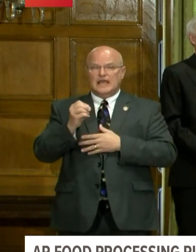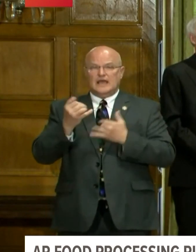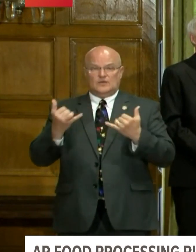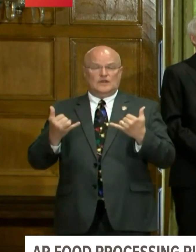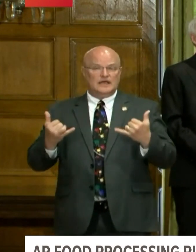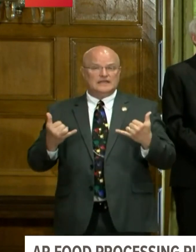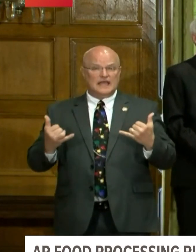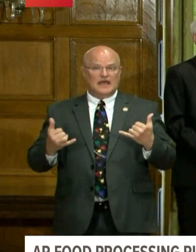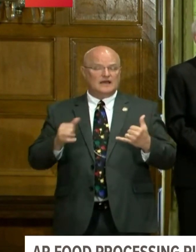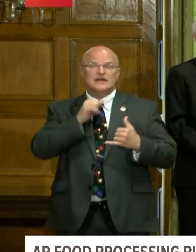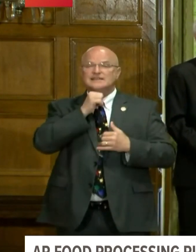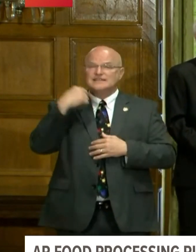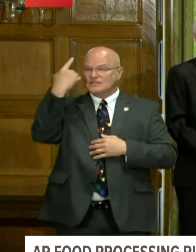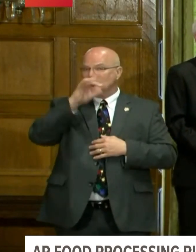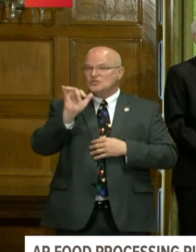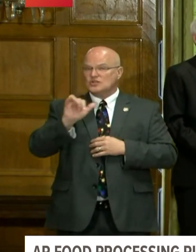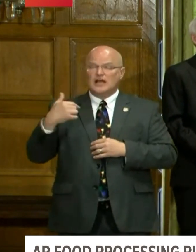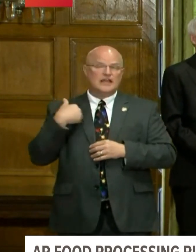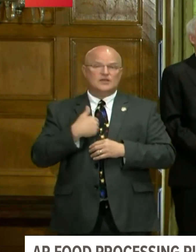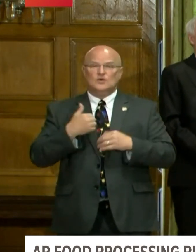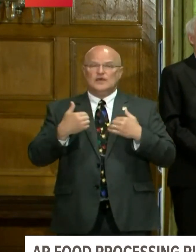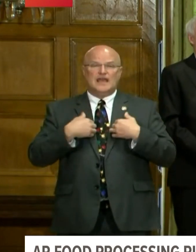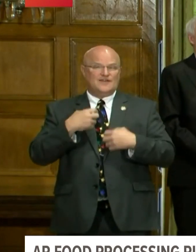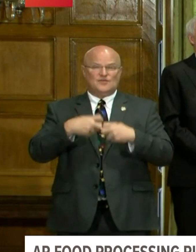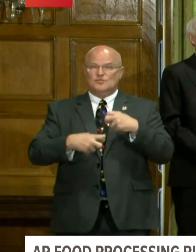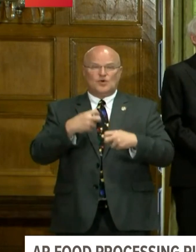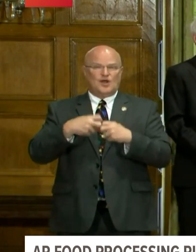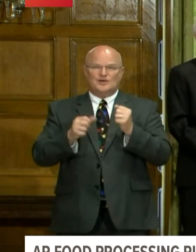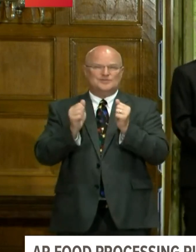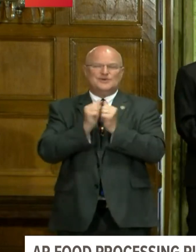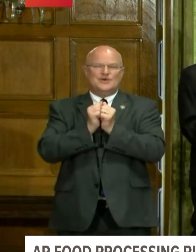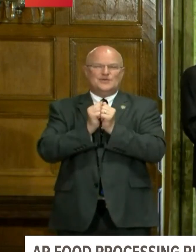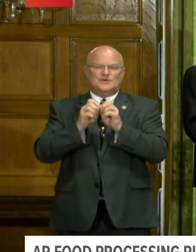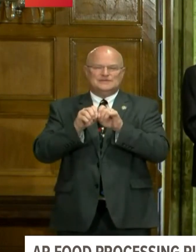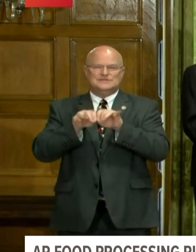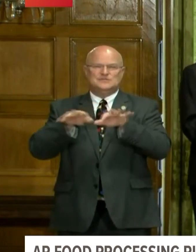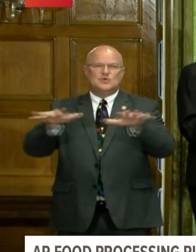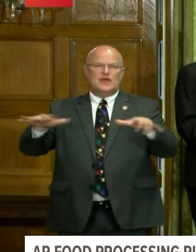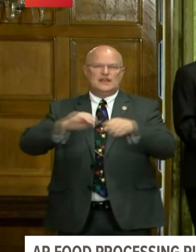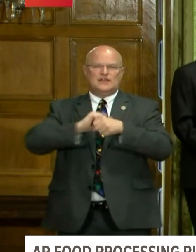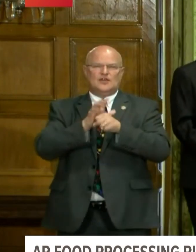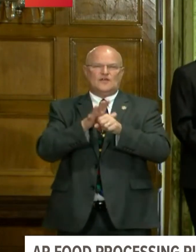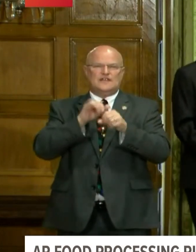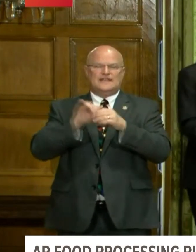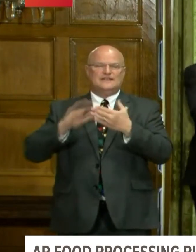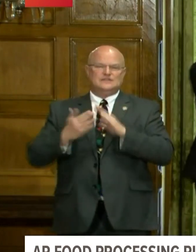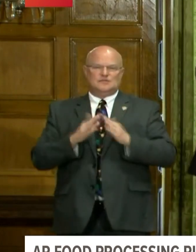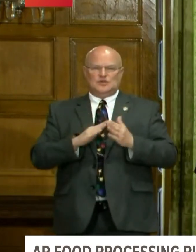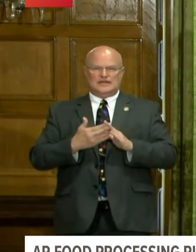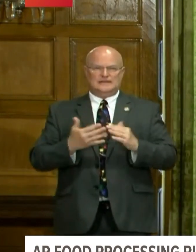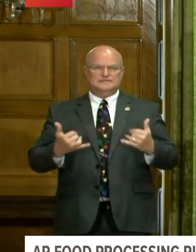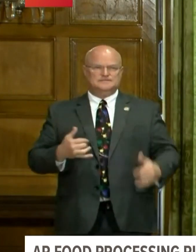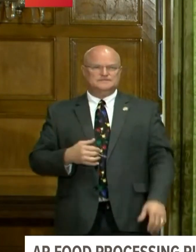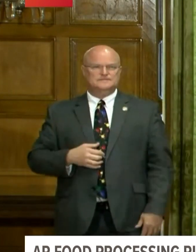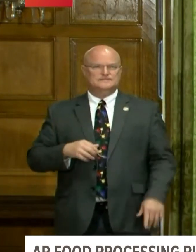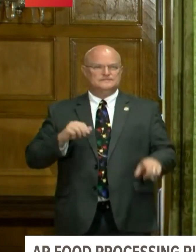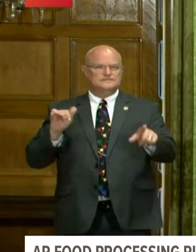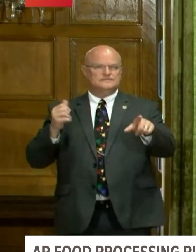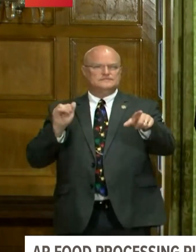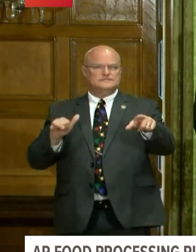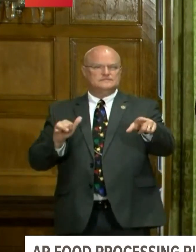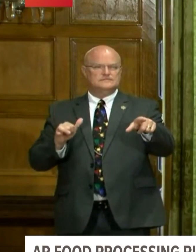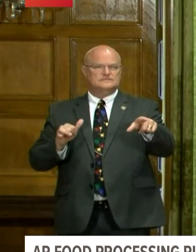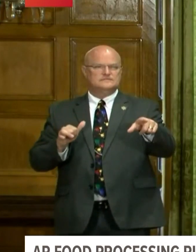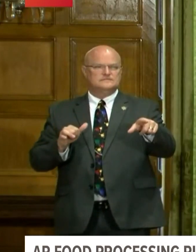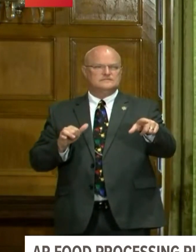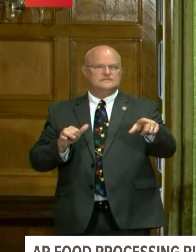at this point does not look like we have a problem with spread of COVID-19 in that community. Jake?